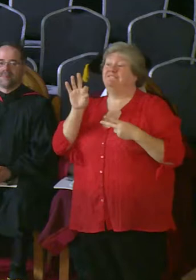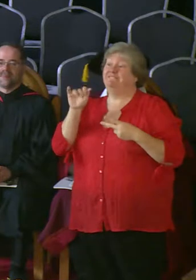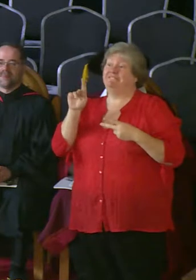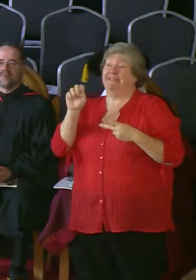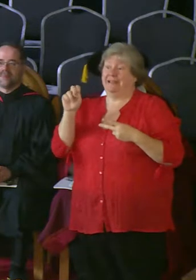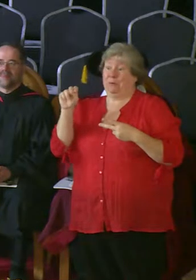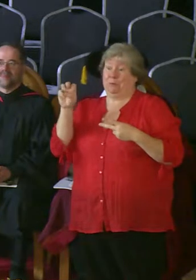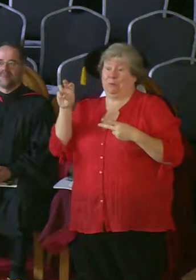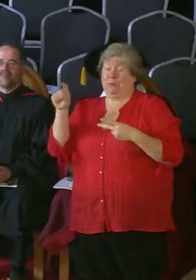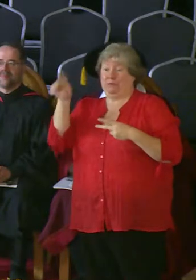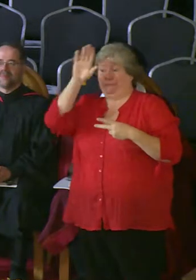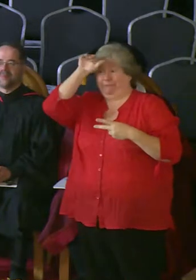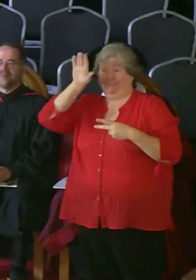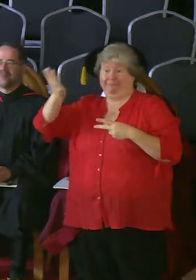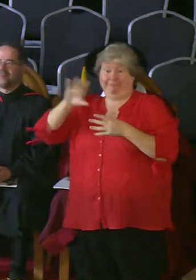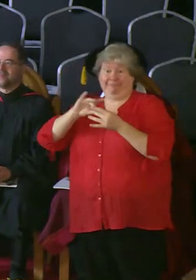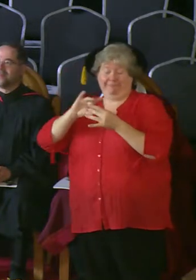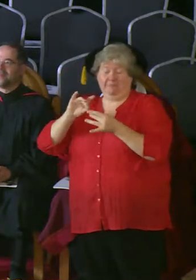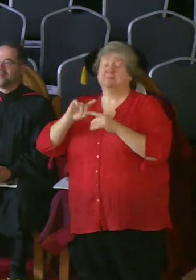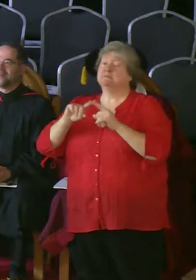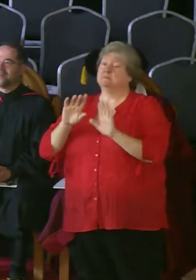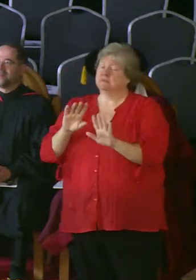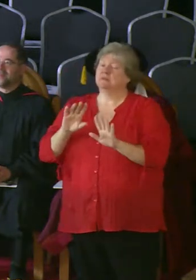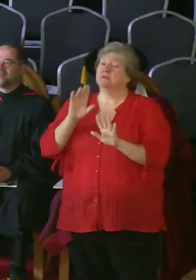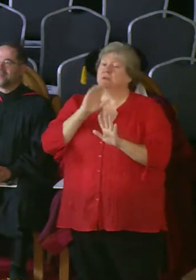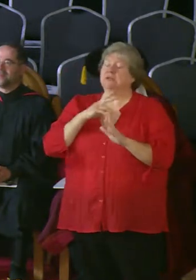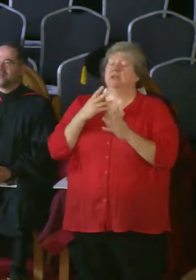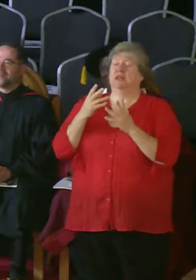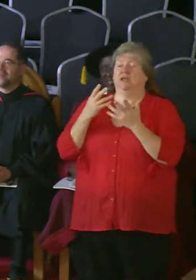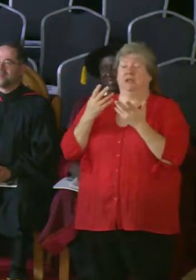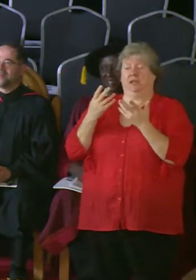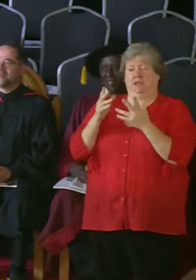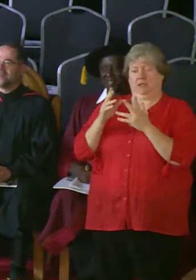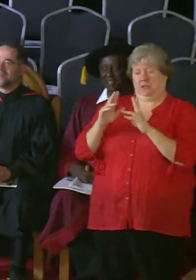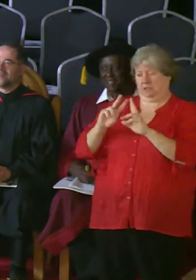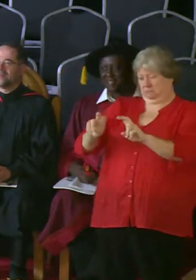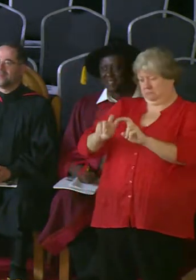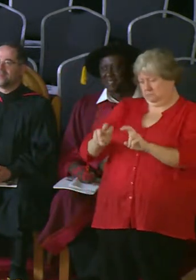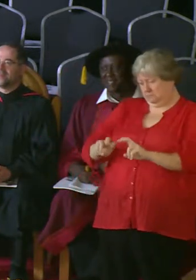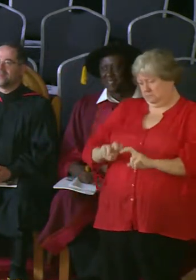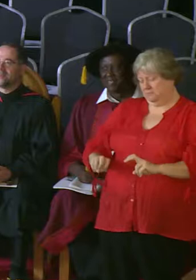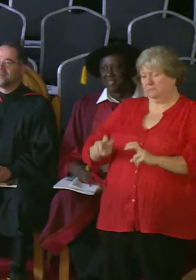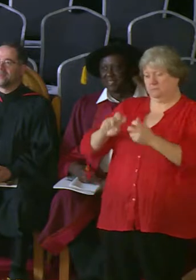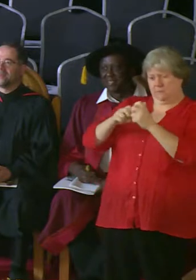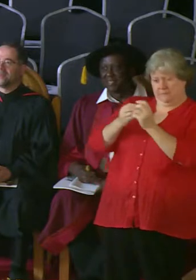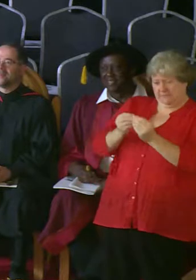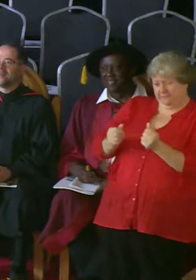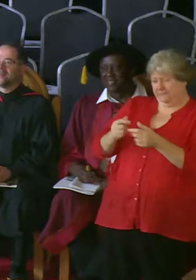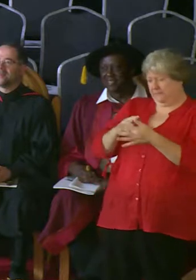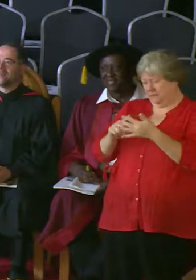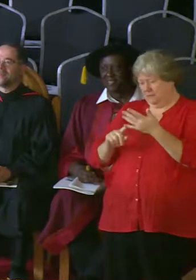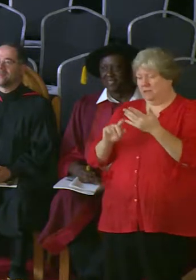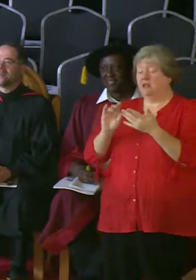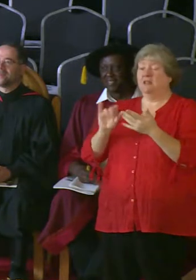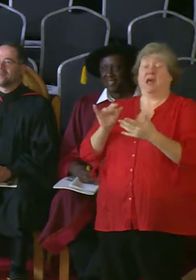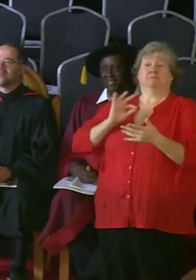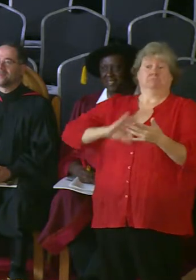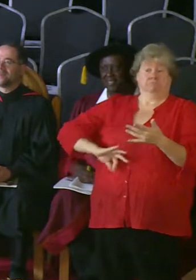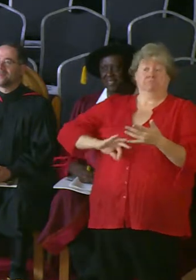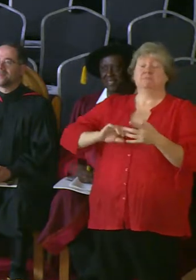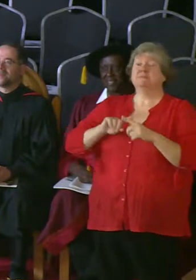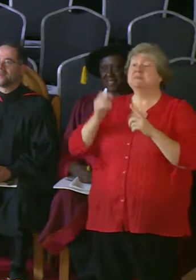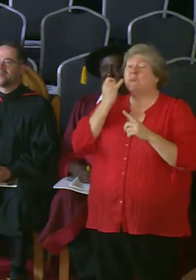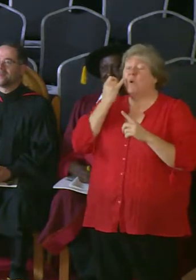Specialized knowledge, problem solving, and critical thinking are all great, but they're only useful if you can communicate your ideas to